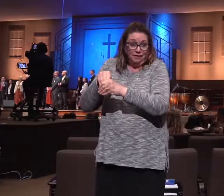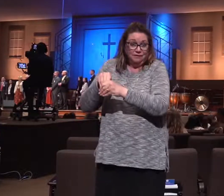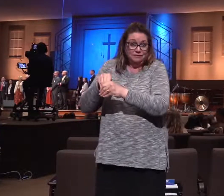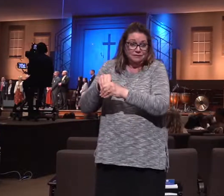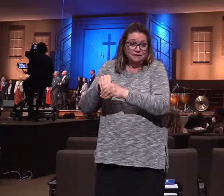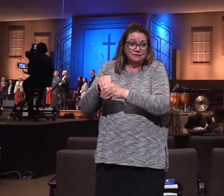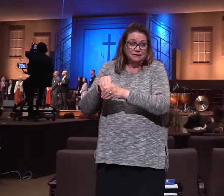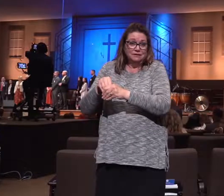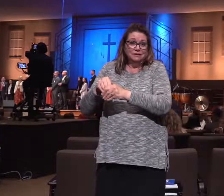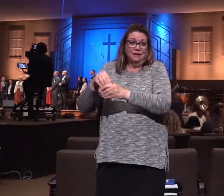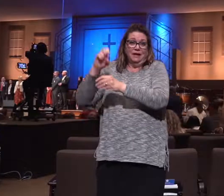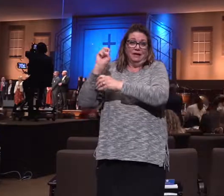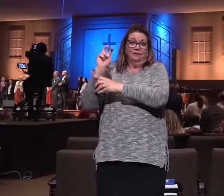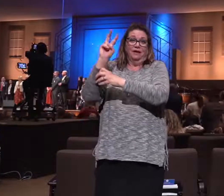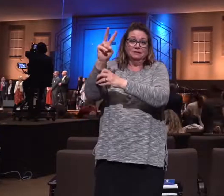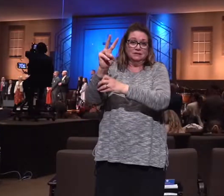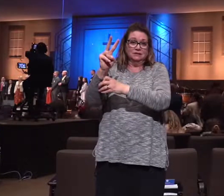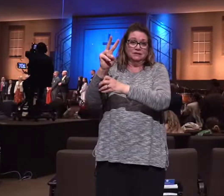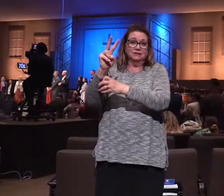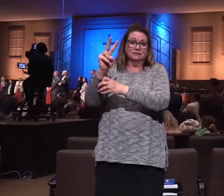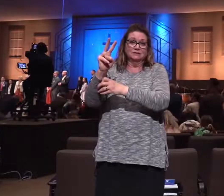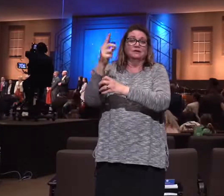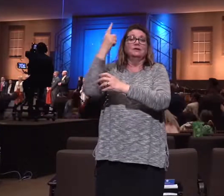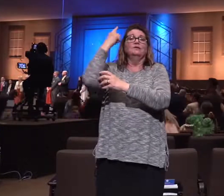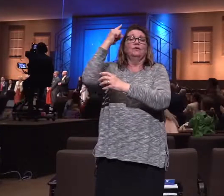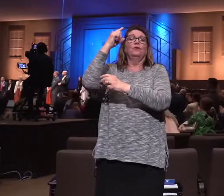our missionaries.